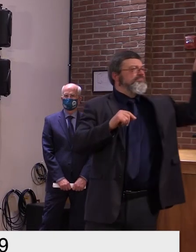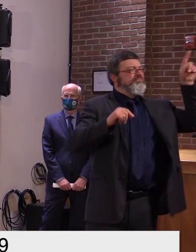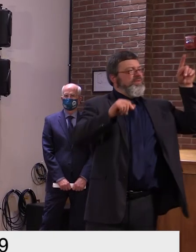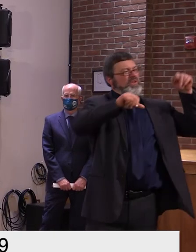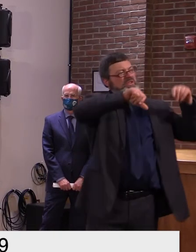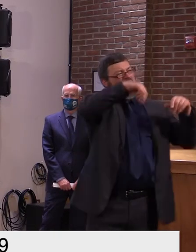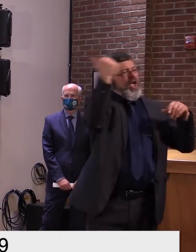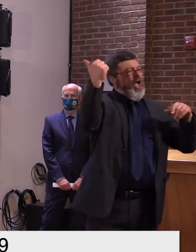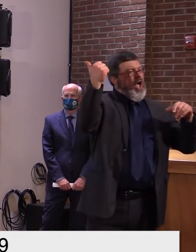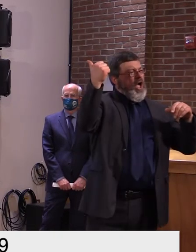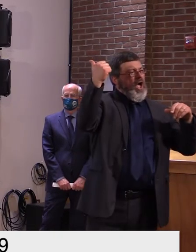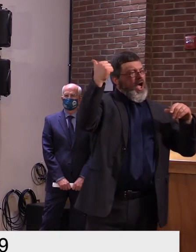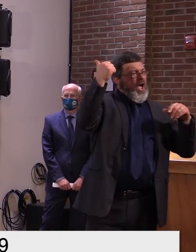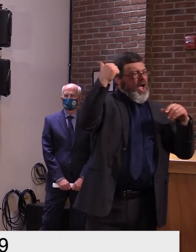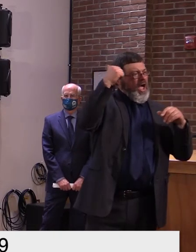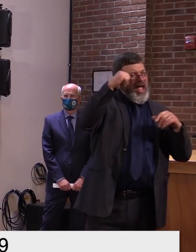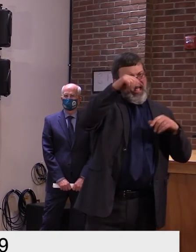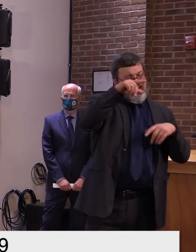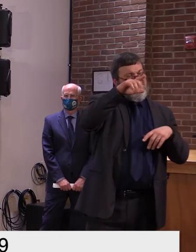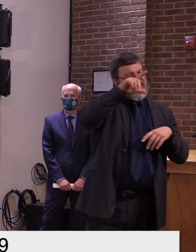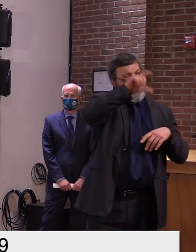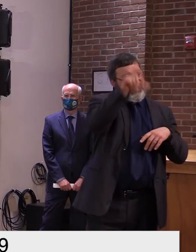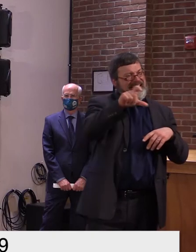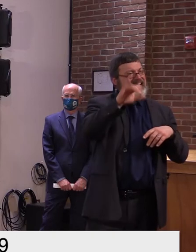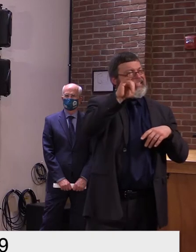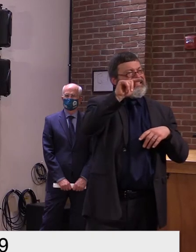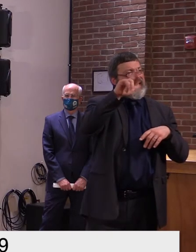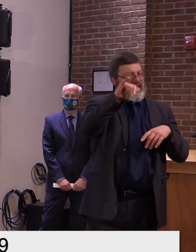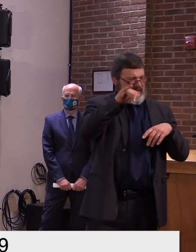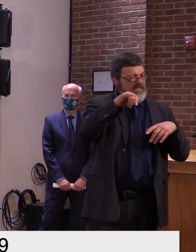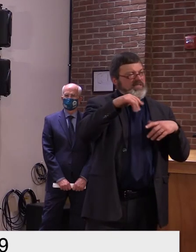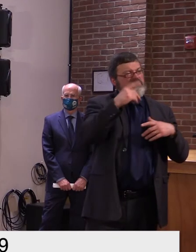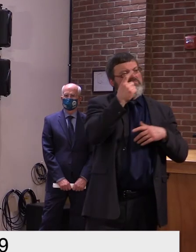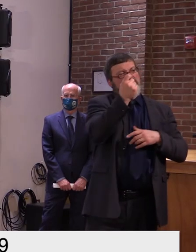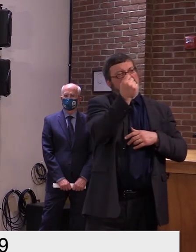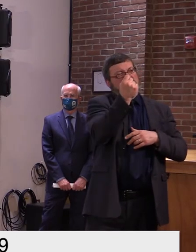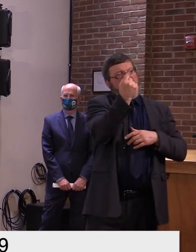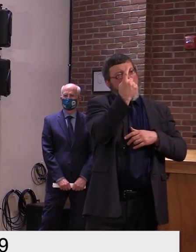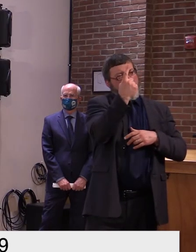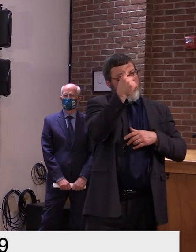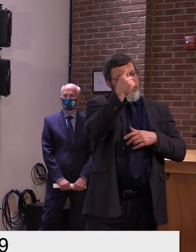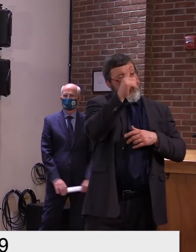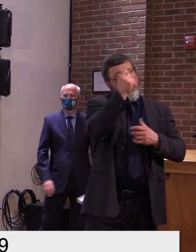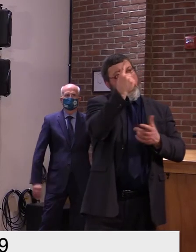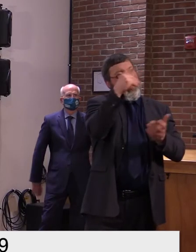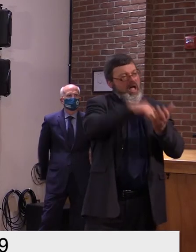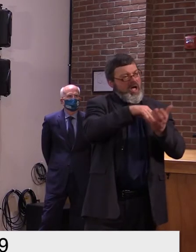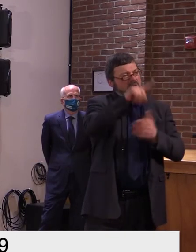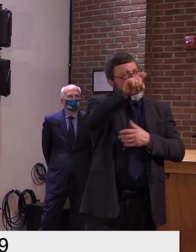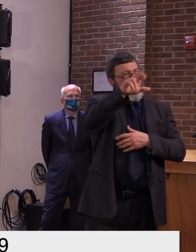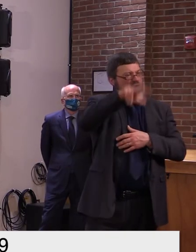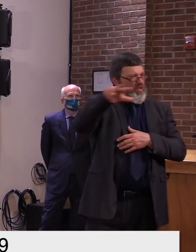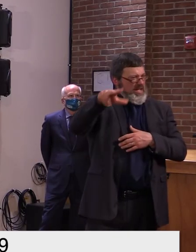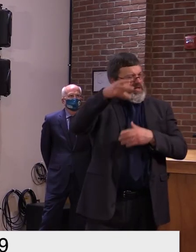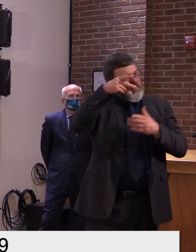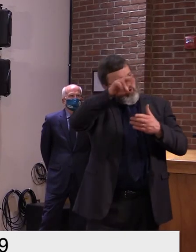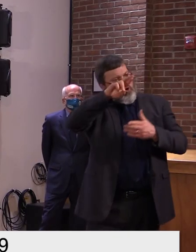1133 per million, Spain is 1046 per million, and the U.S. is